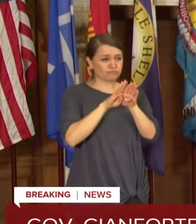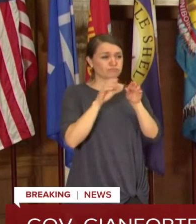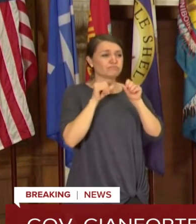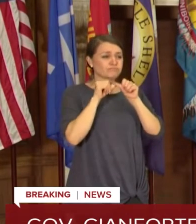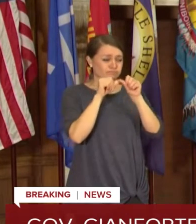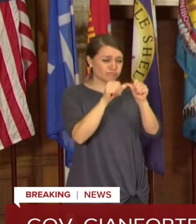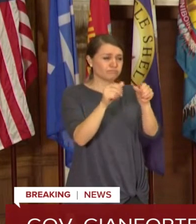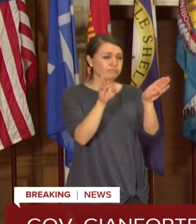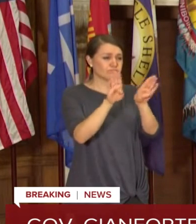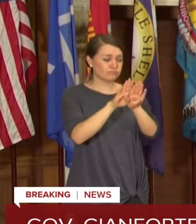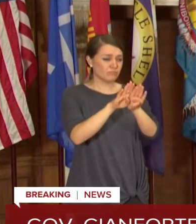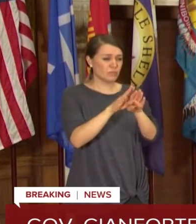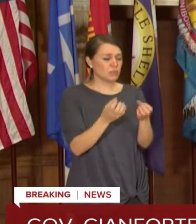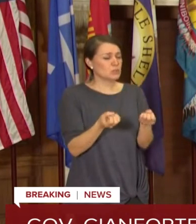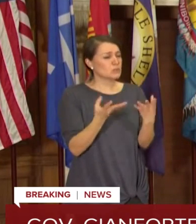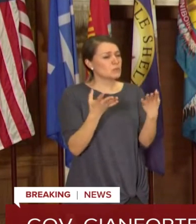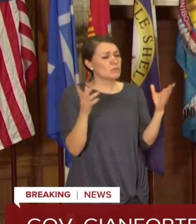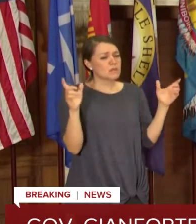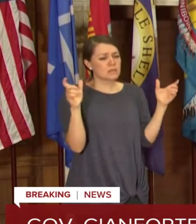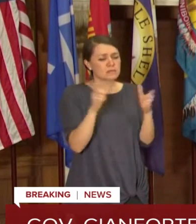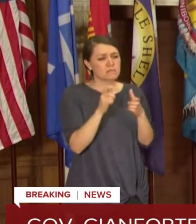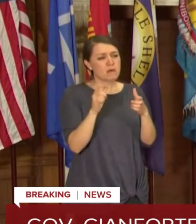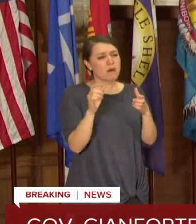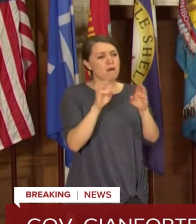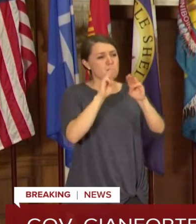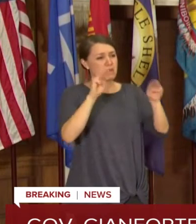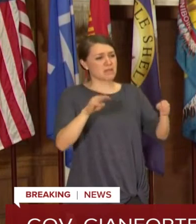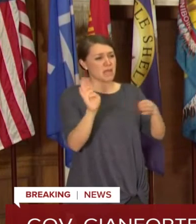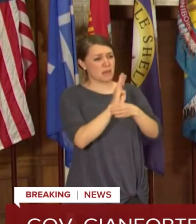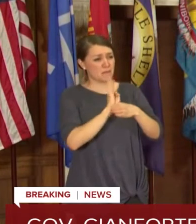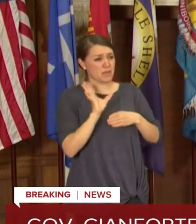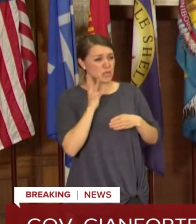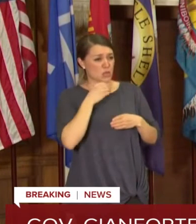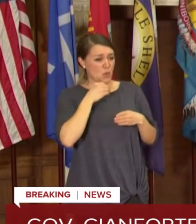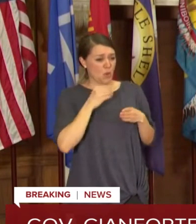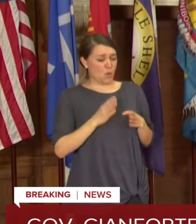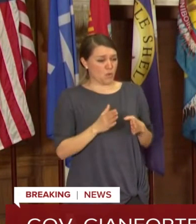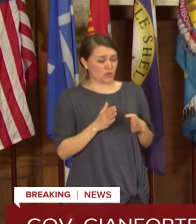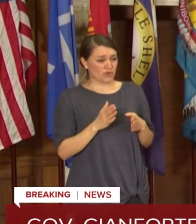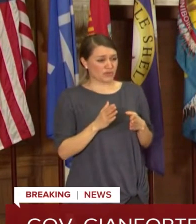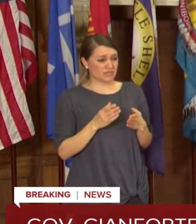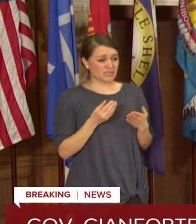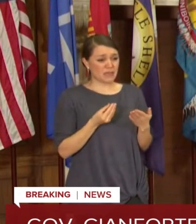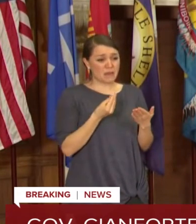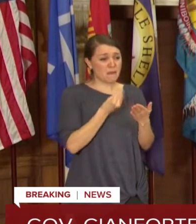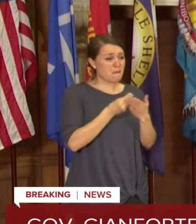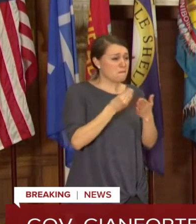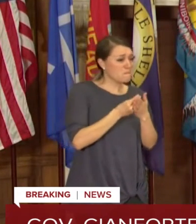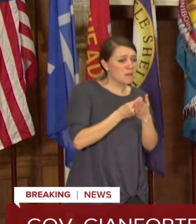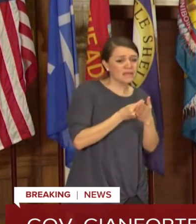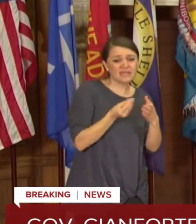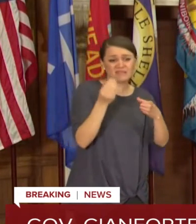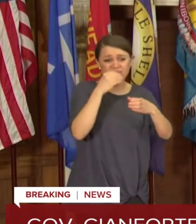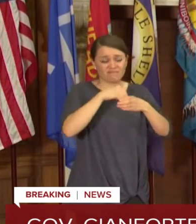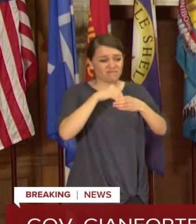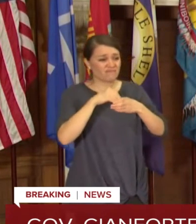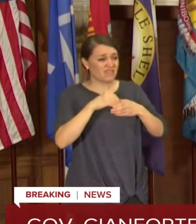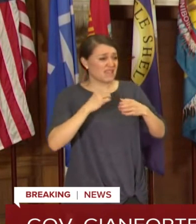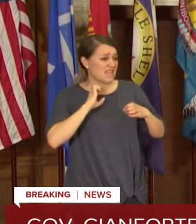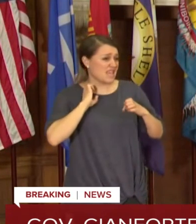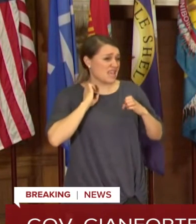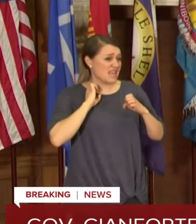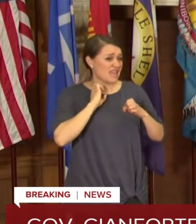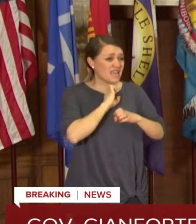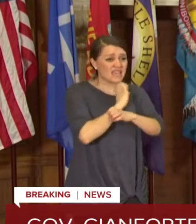Too many Montana small business owners, men and women, who have invested their savings, their energy, and their lives, saw what